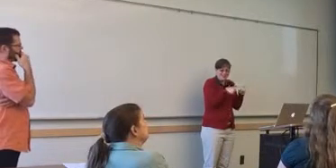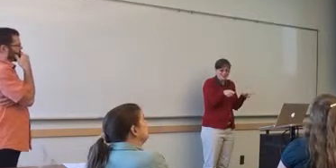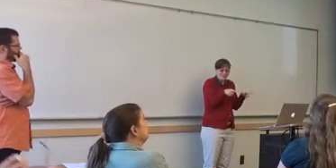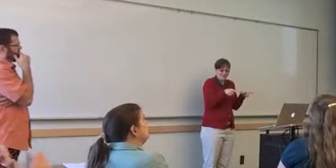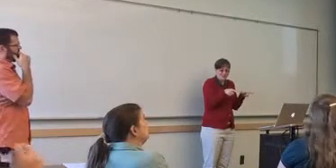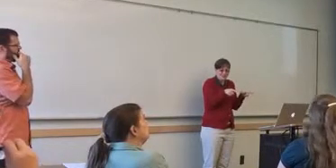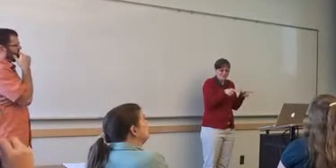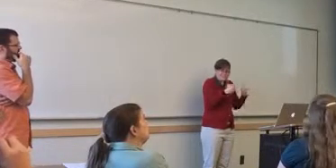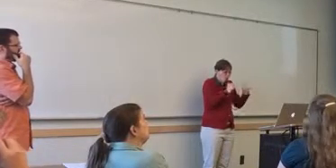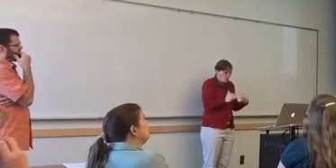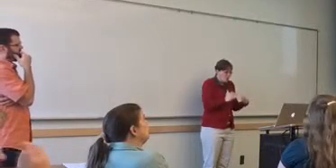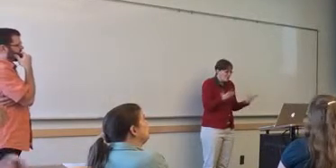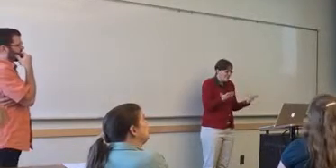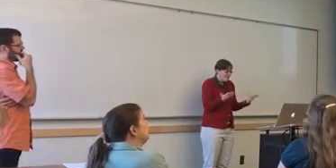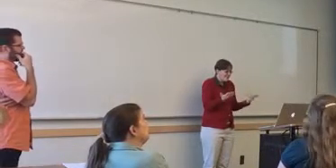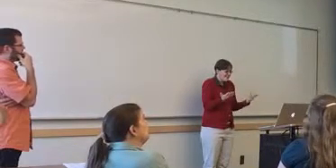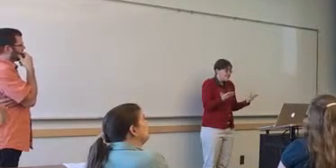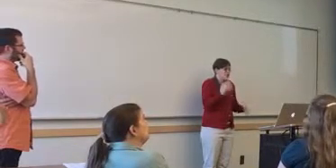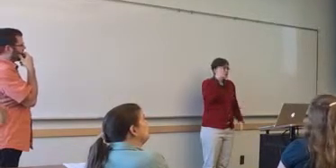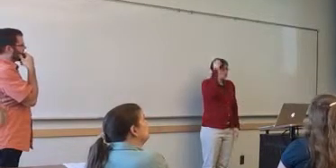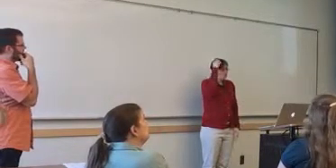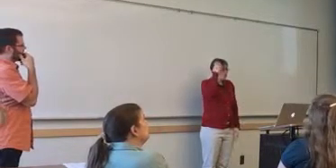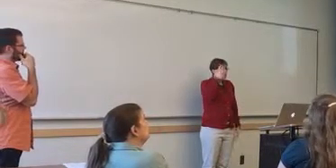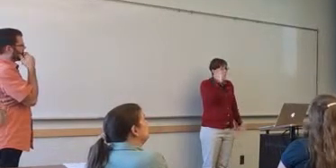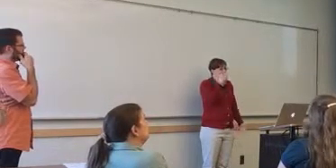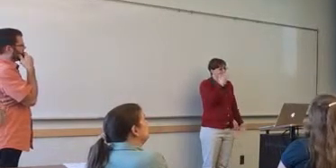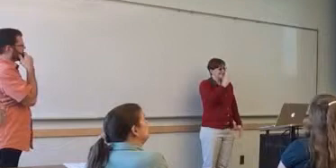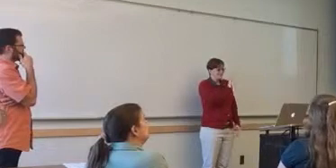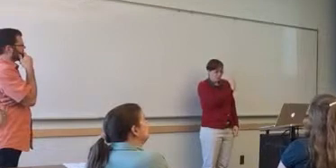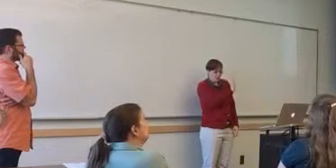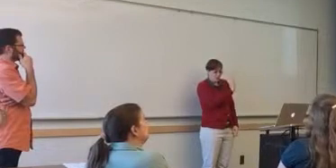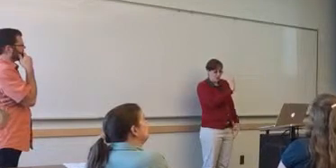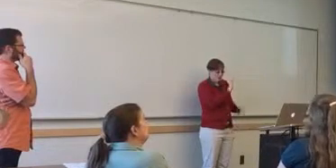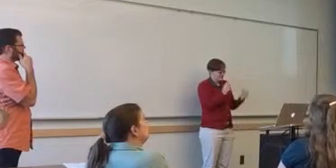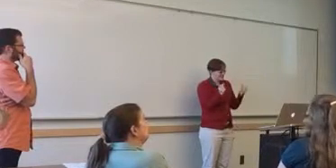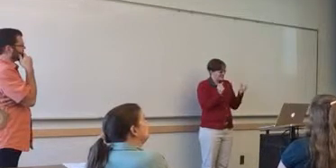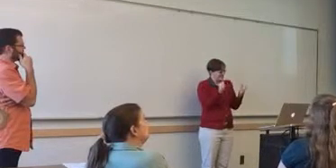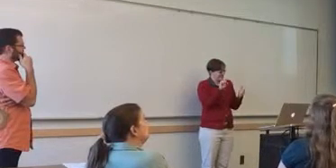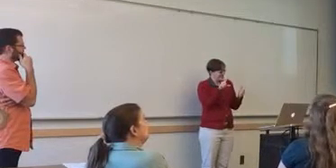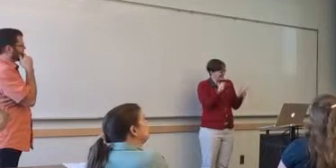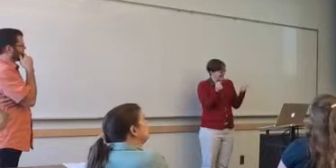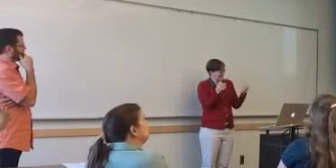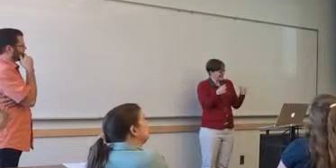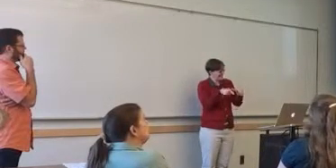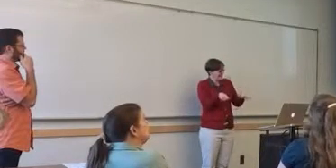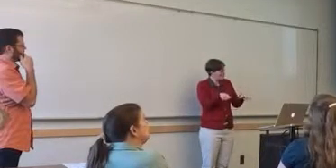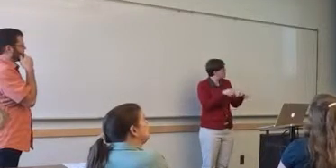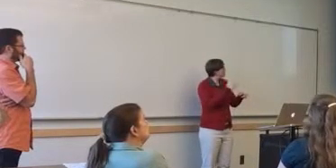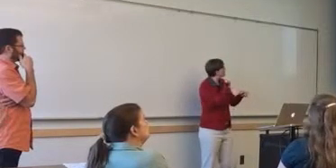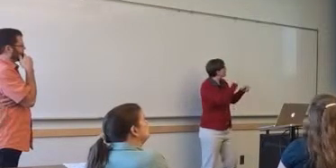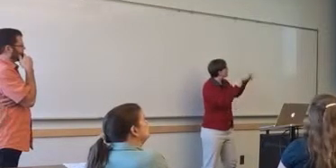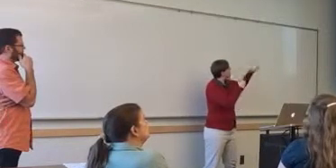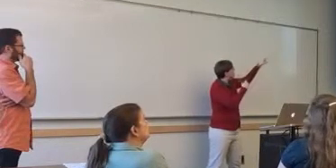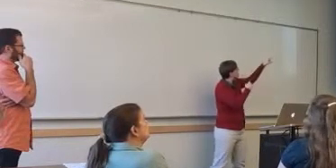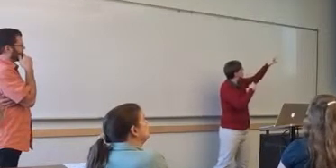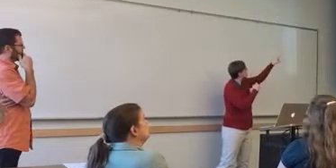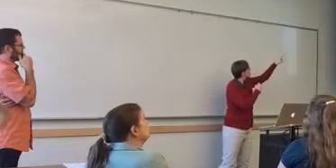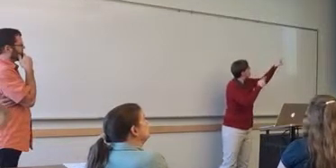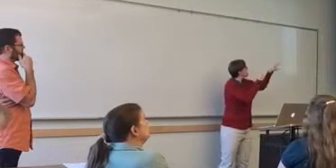So I, through this you can see that he's trying to show him that it is a language, but the deaf colleague was trying to say, no,